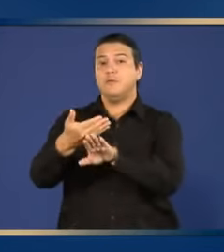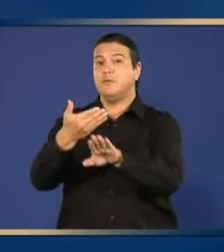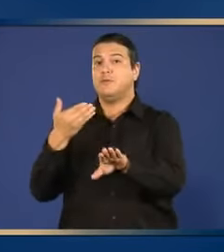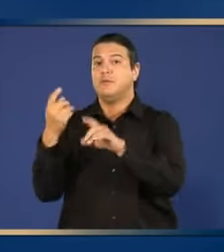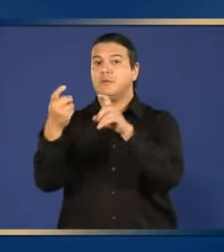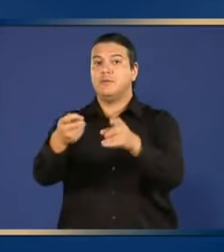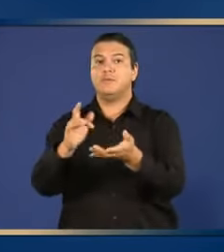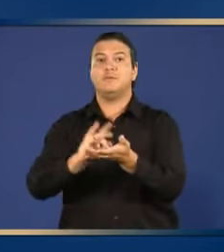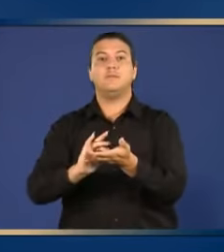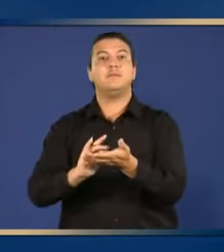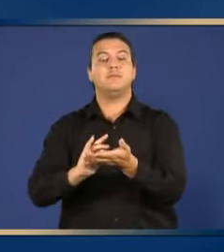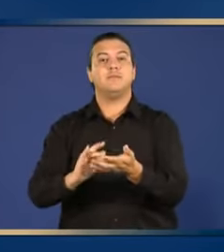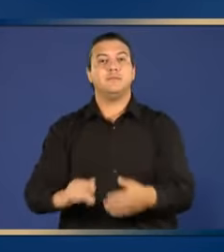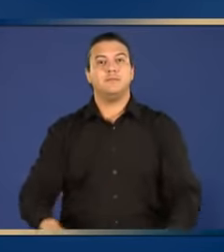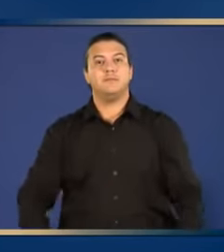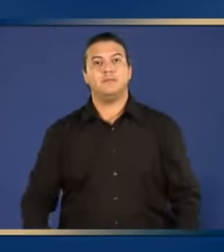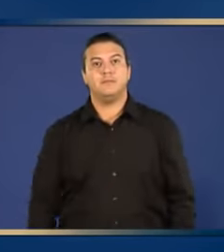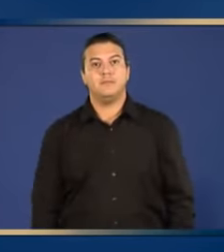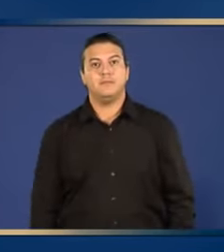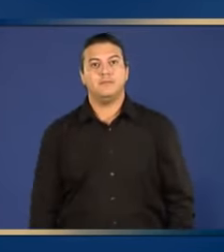are dispensed medications.